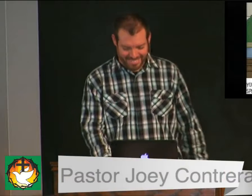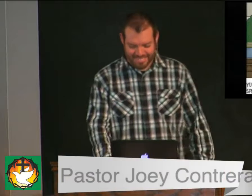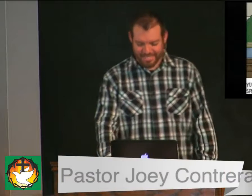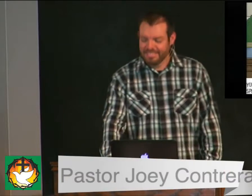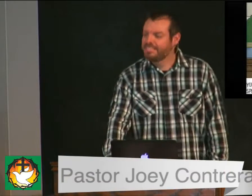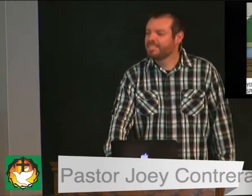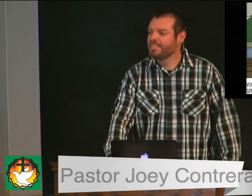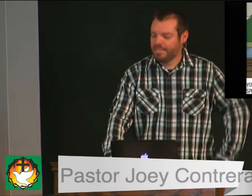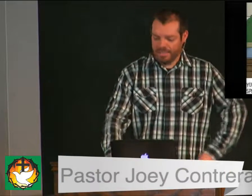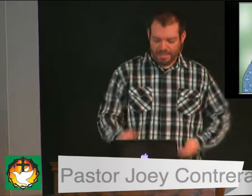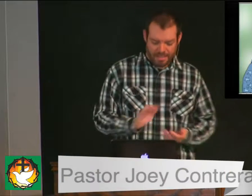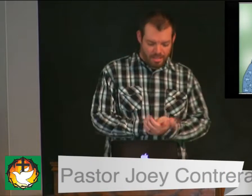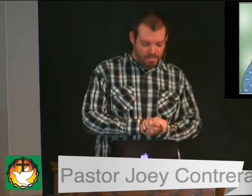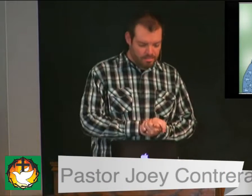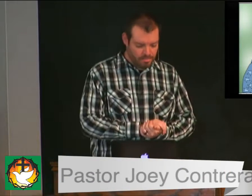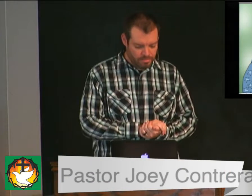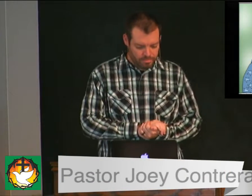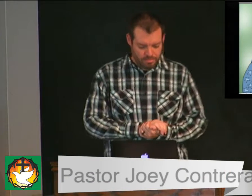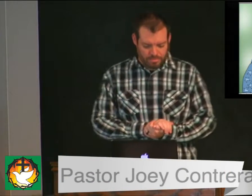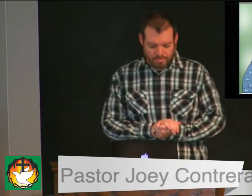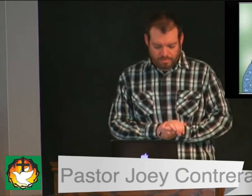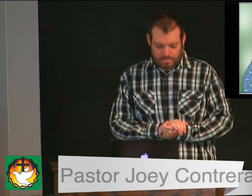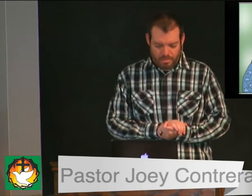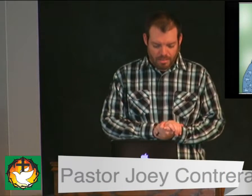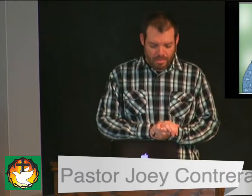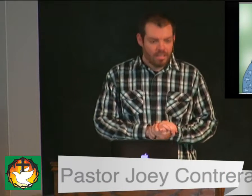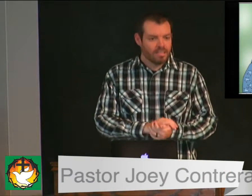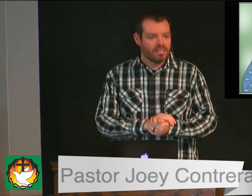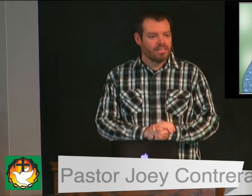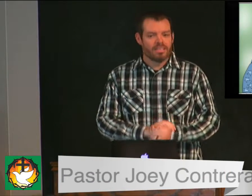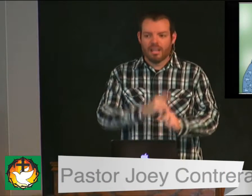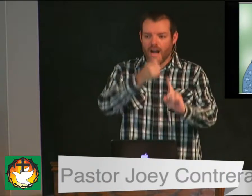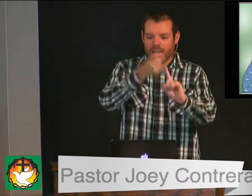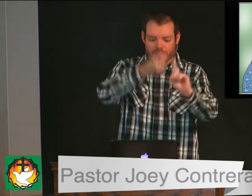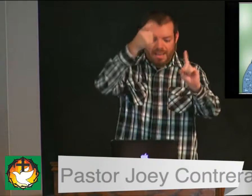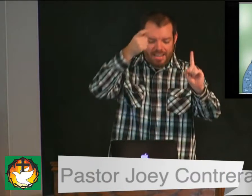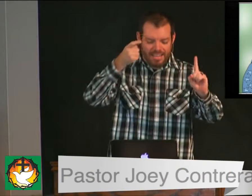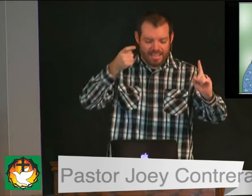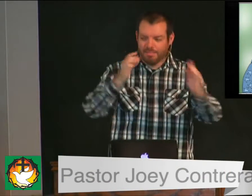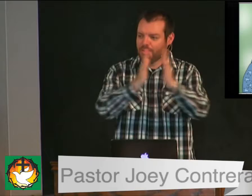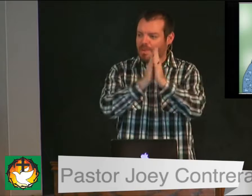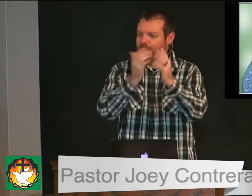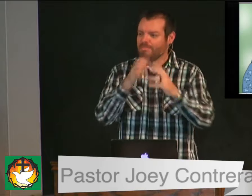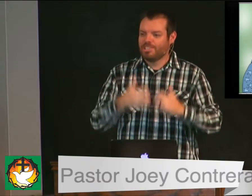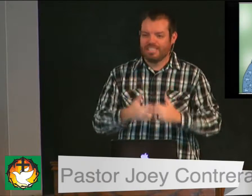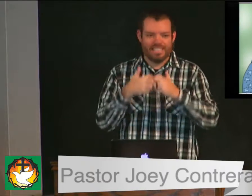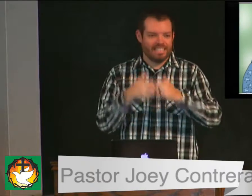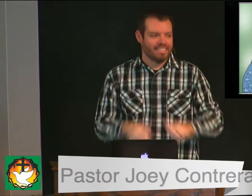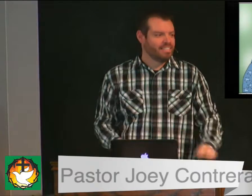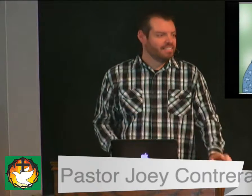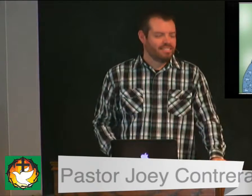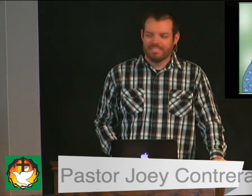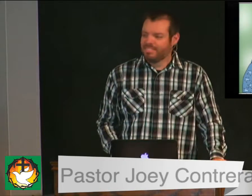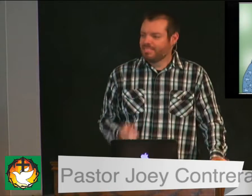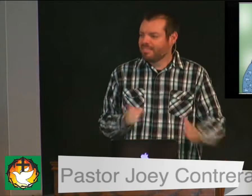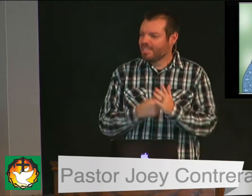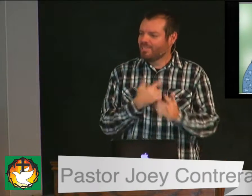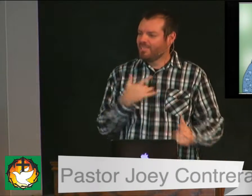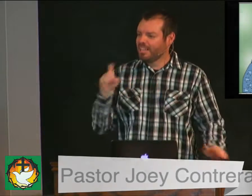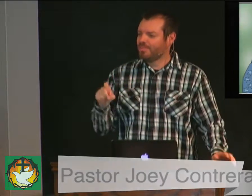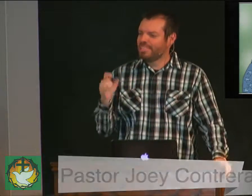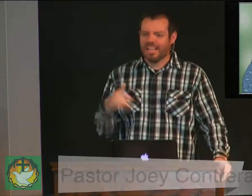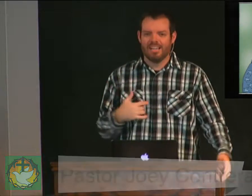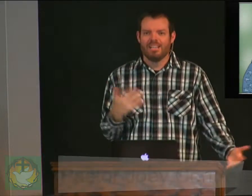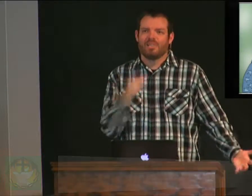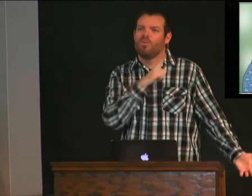The automatic. machine. Sometimes